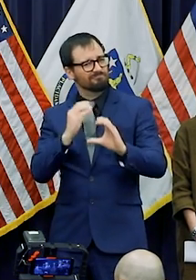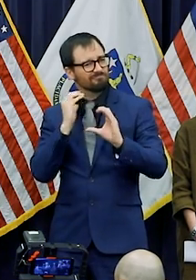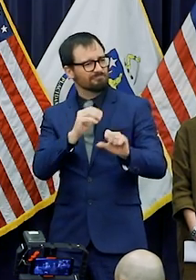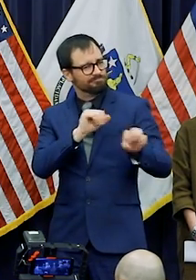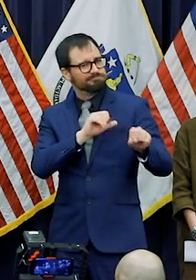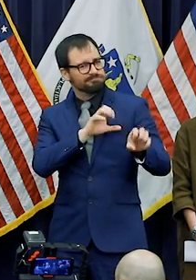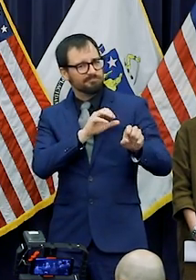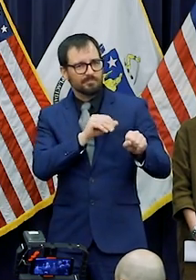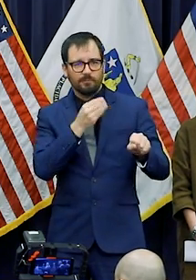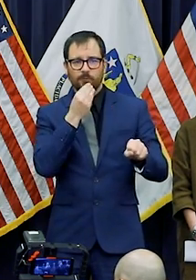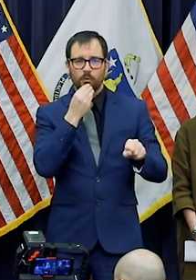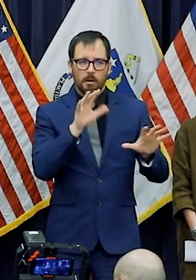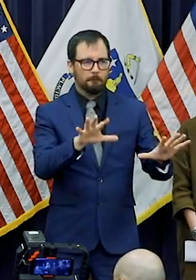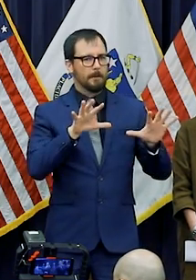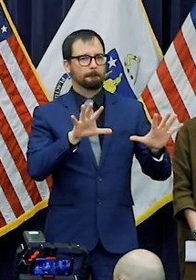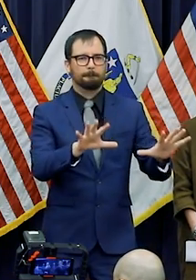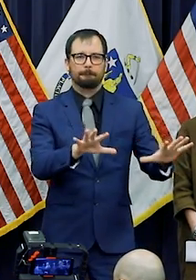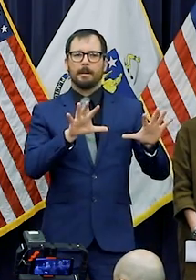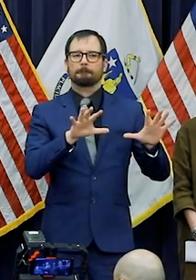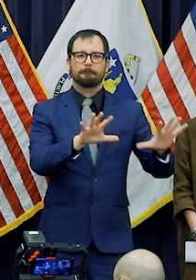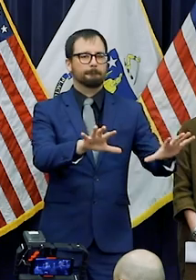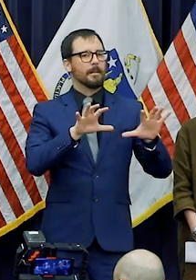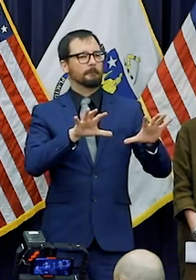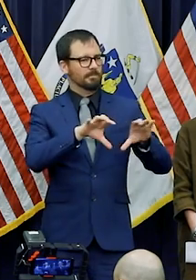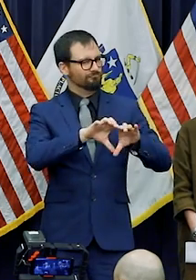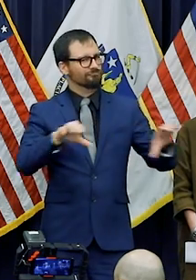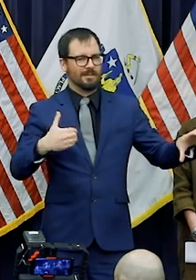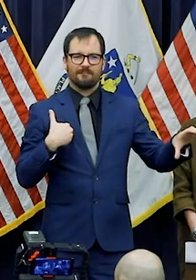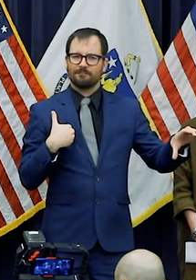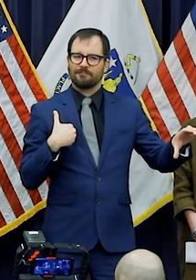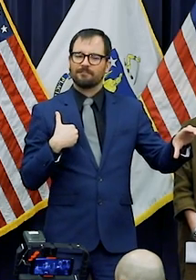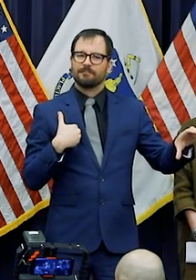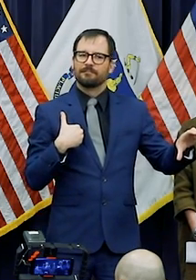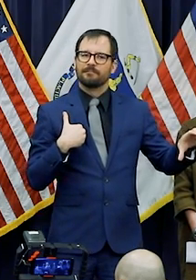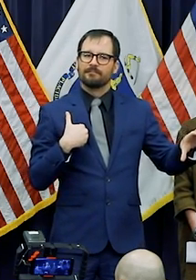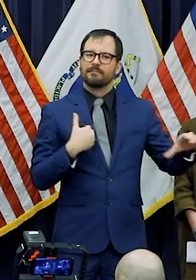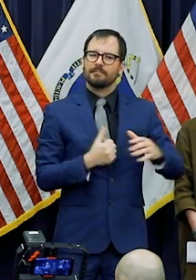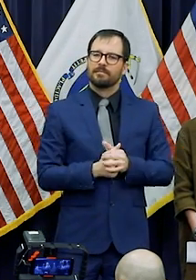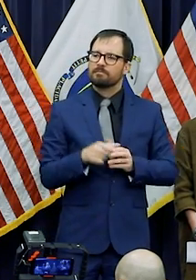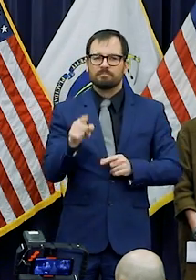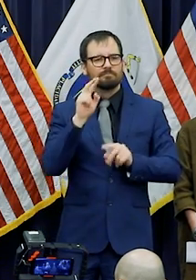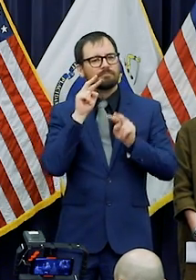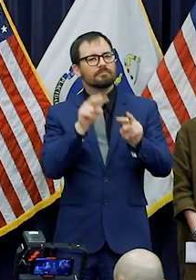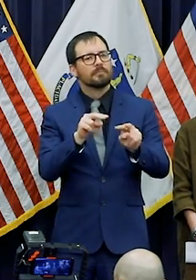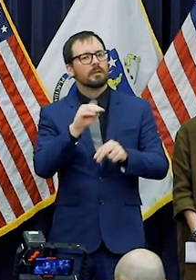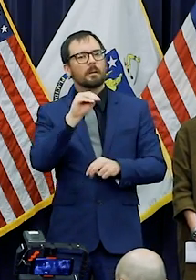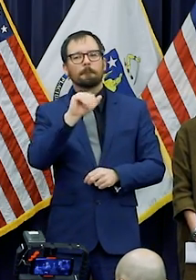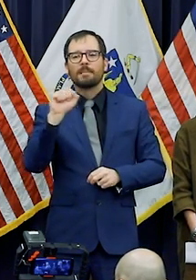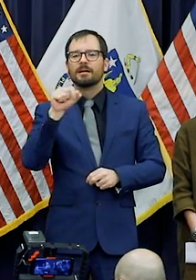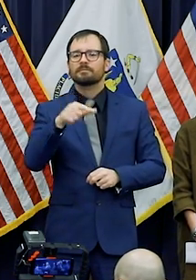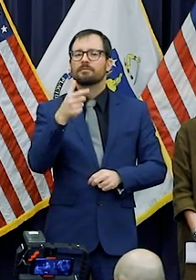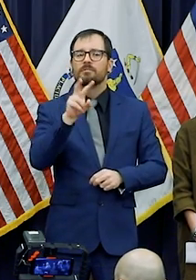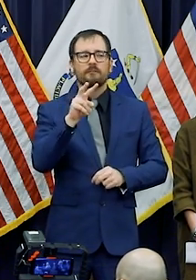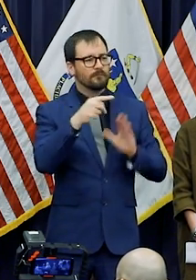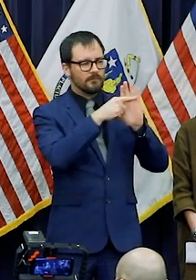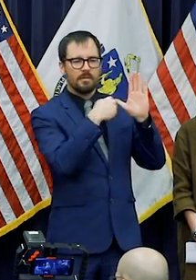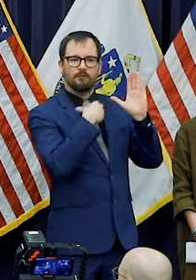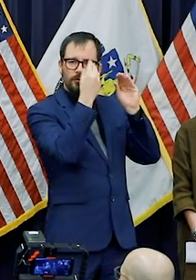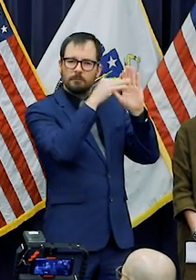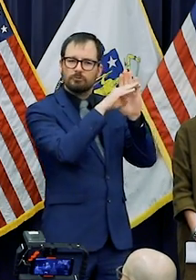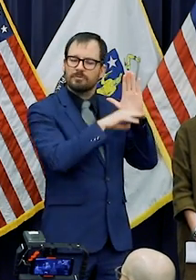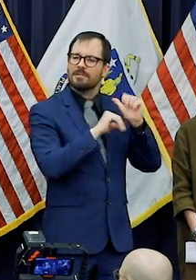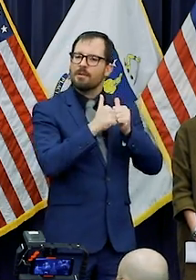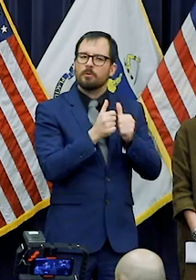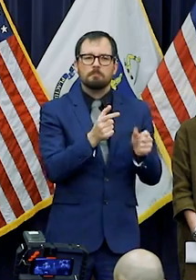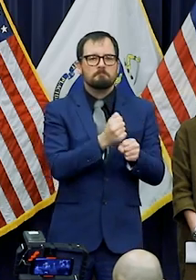mass.gov/know-plan-and-prepare. On a final note, I want to thank everyone again for their patience and perseverance during these unprecedented